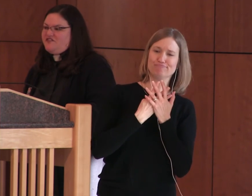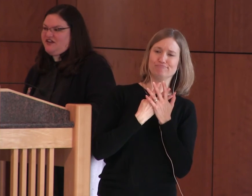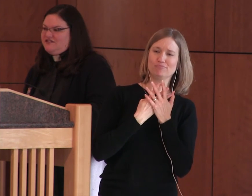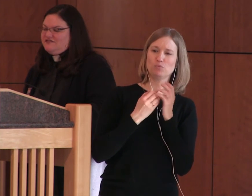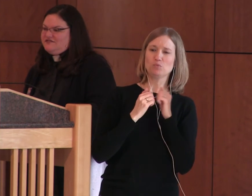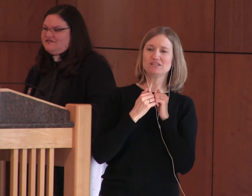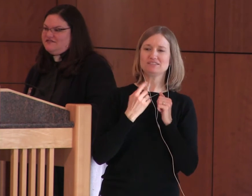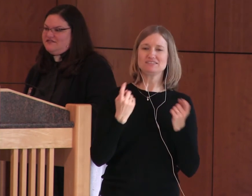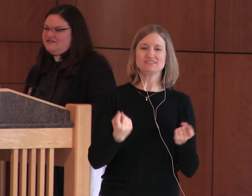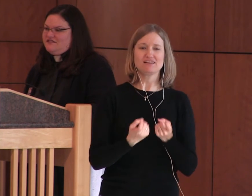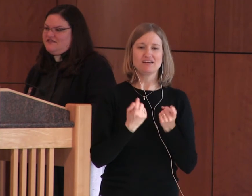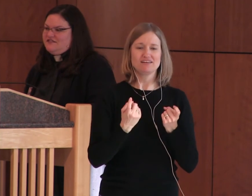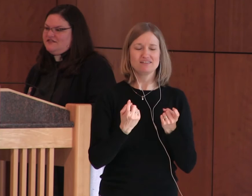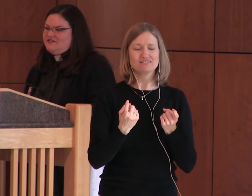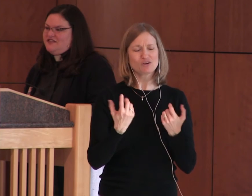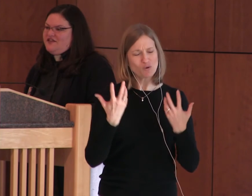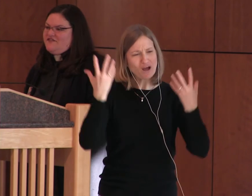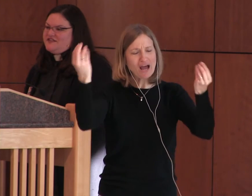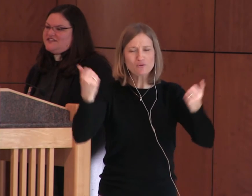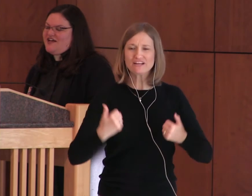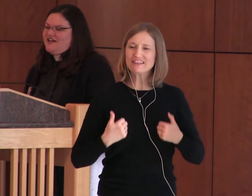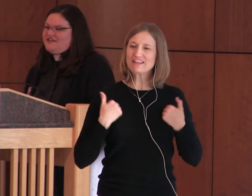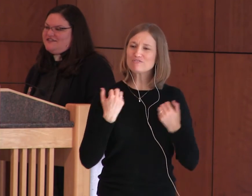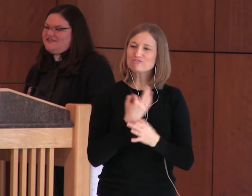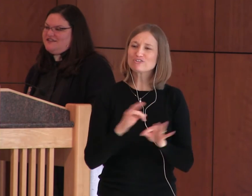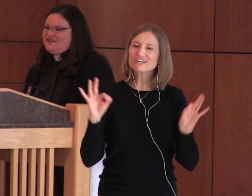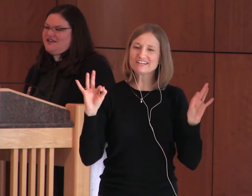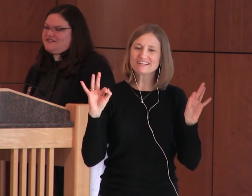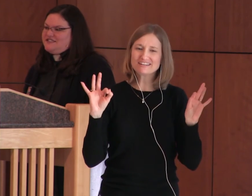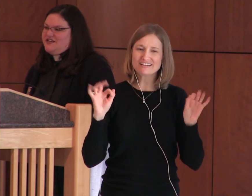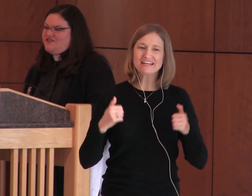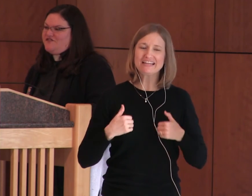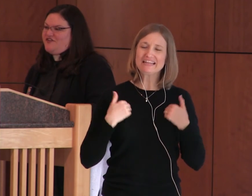but live free. Live as God